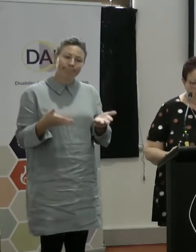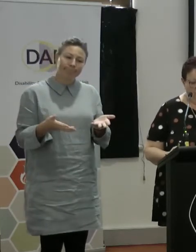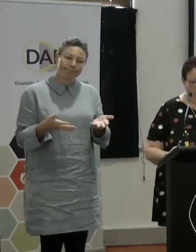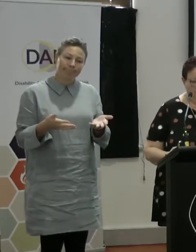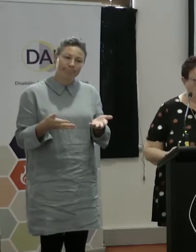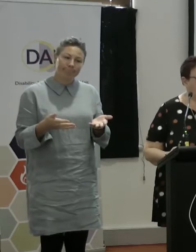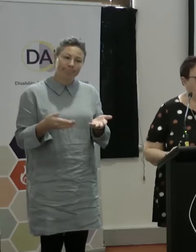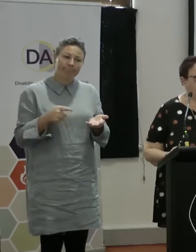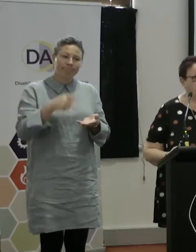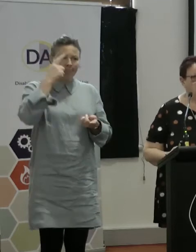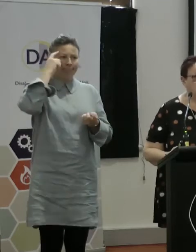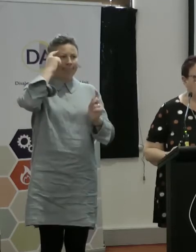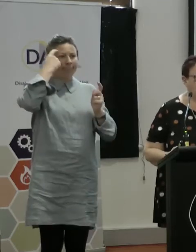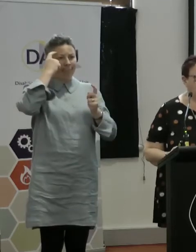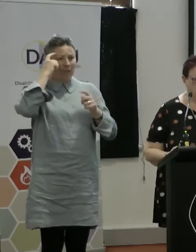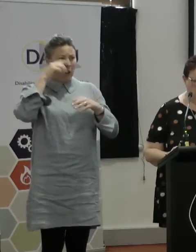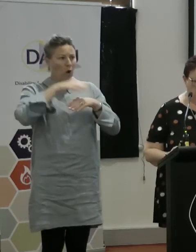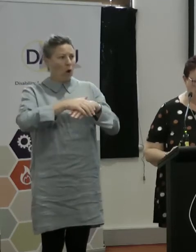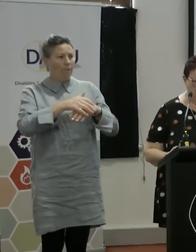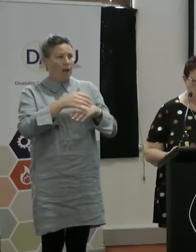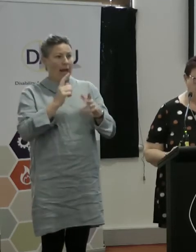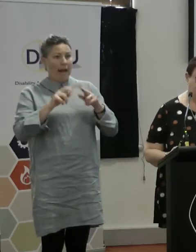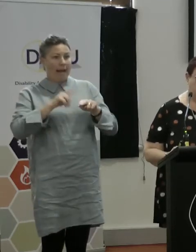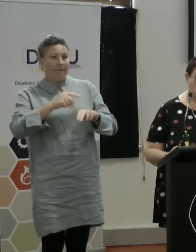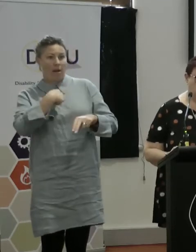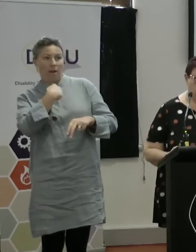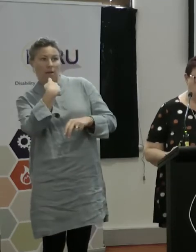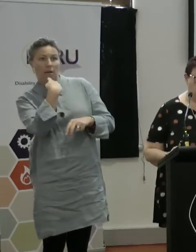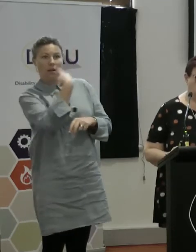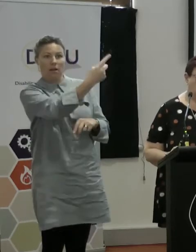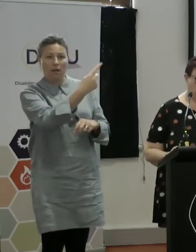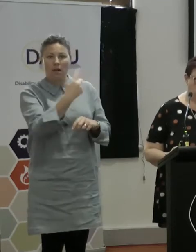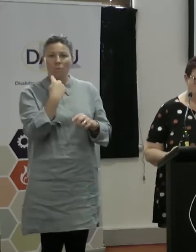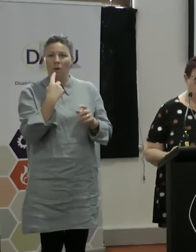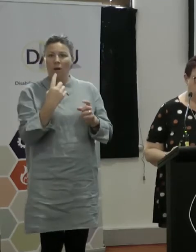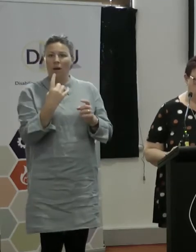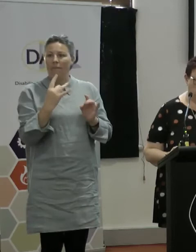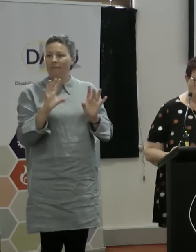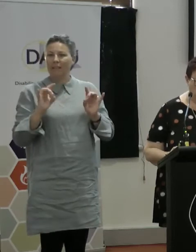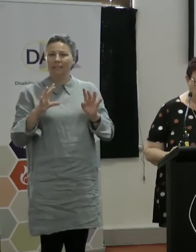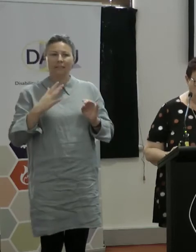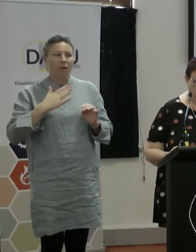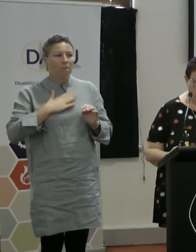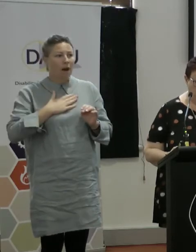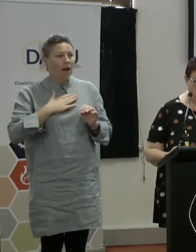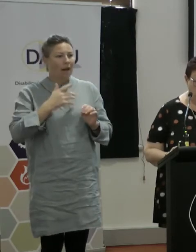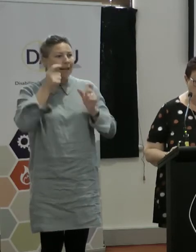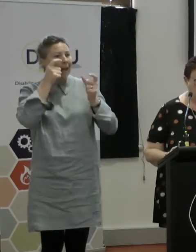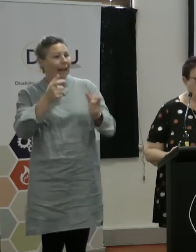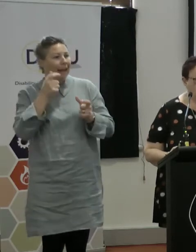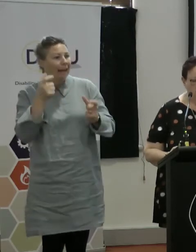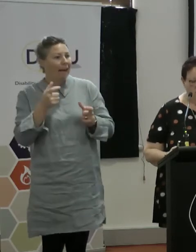concern about having their care needs made reduced or